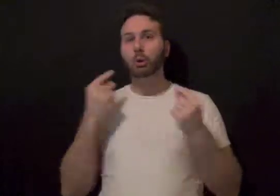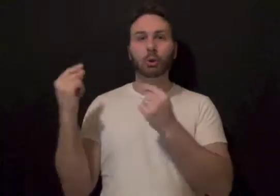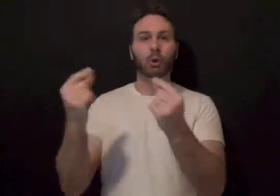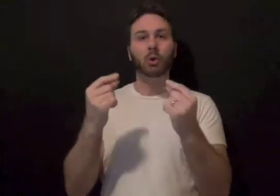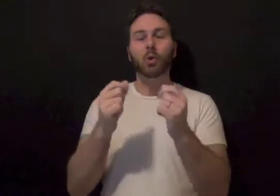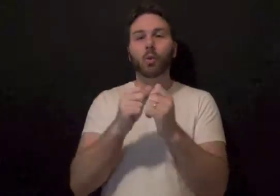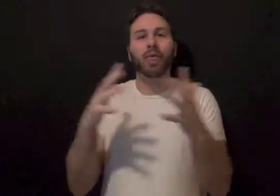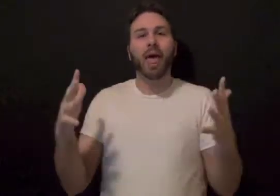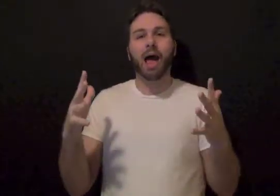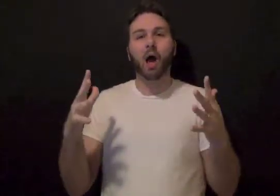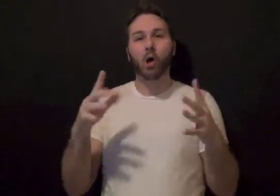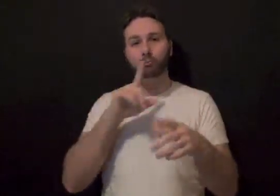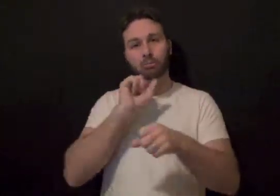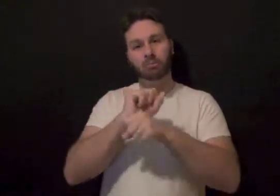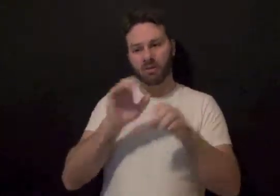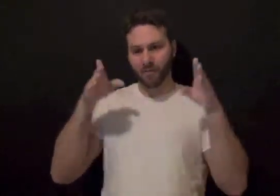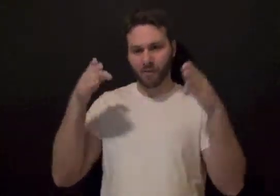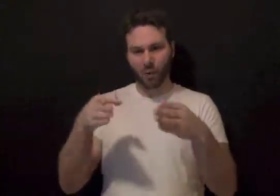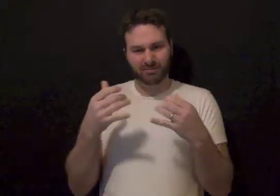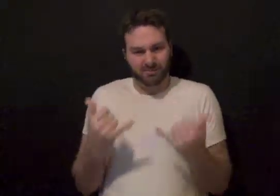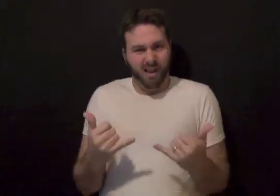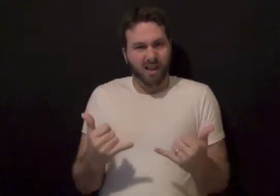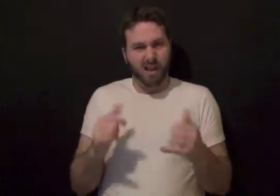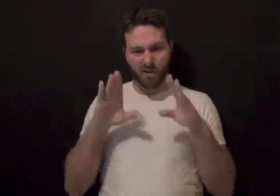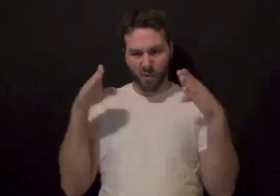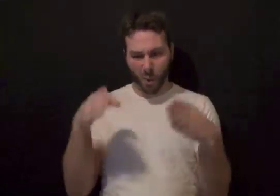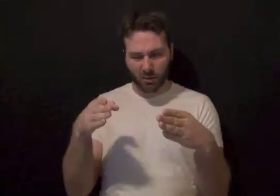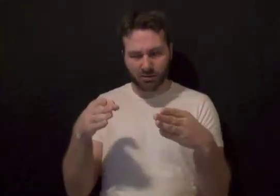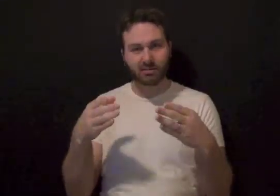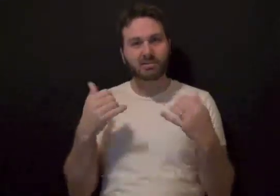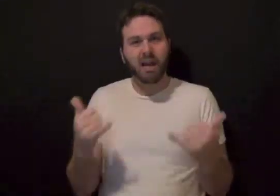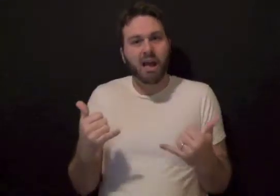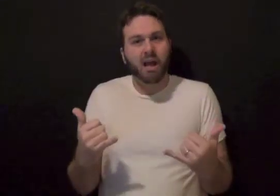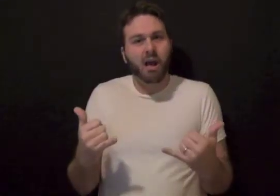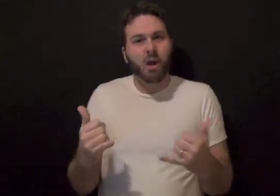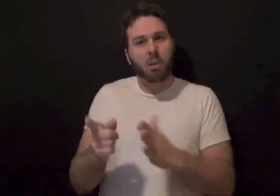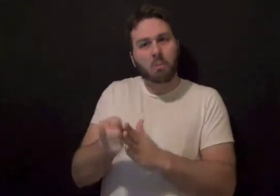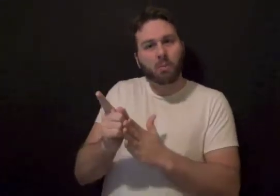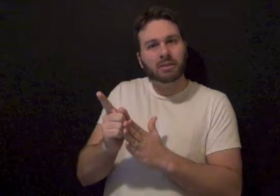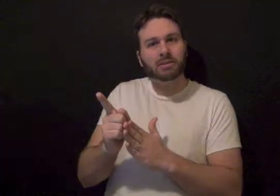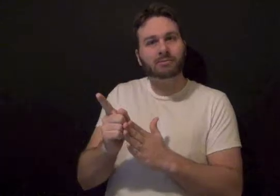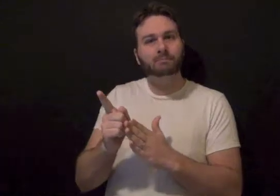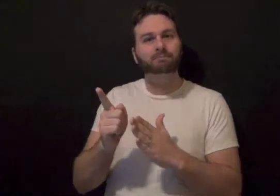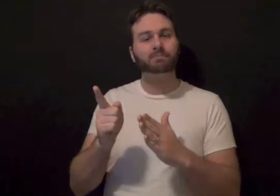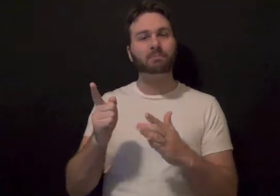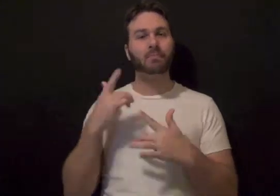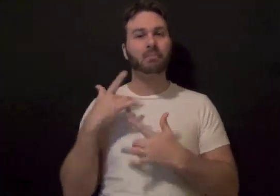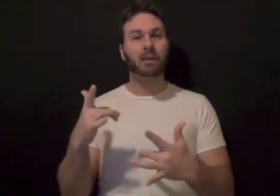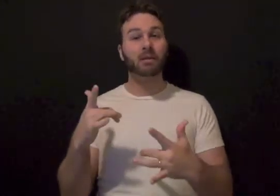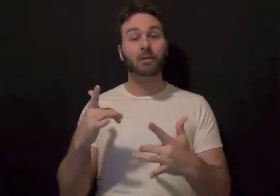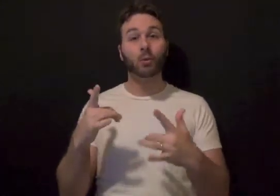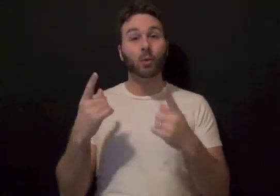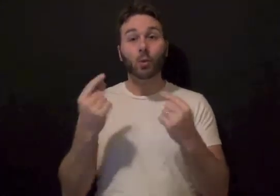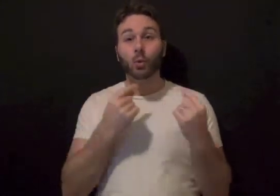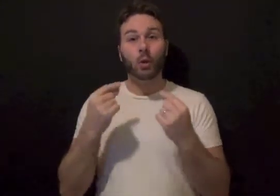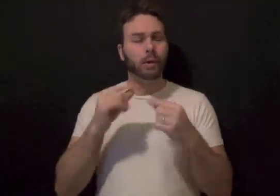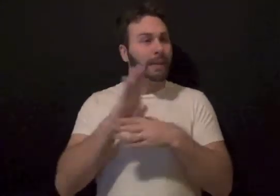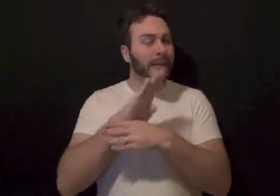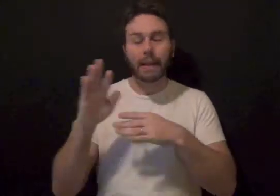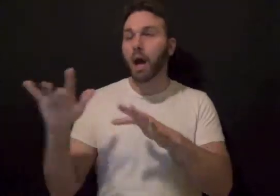in which we live. We miss out on the things that are most important to us. And the crazy thing is that everybody just assumes, well, that's